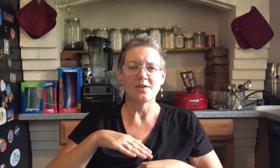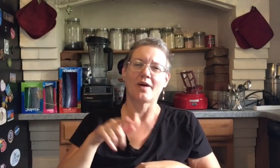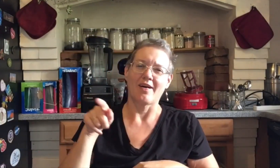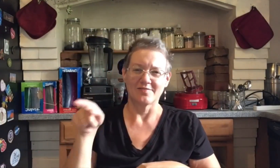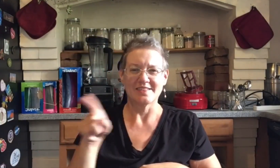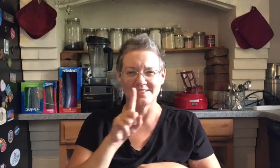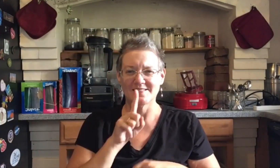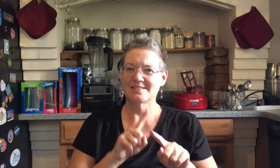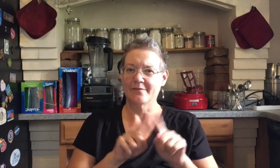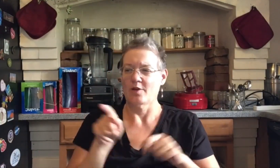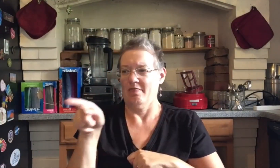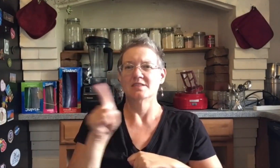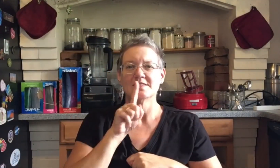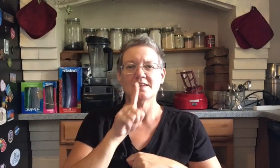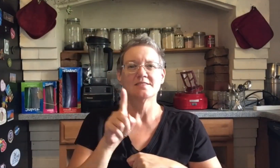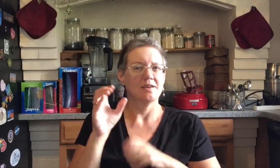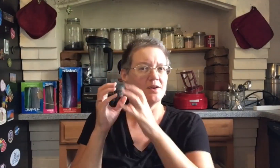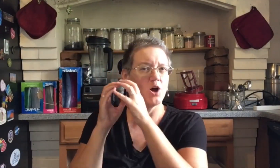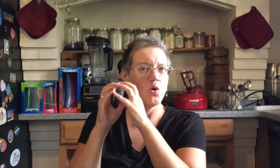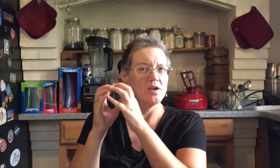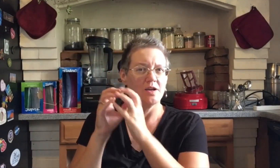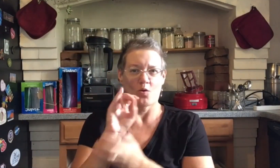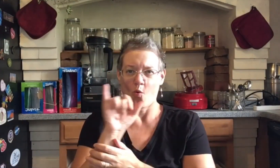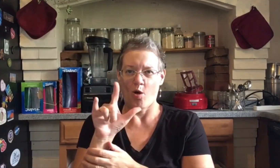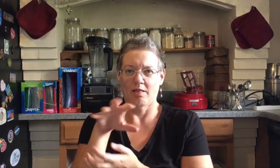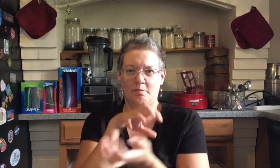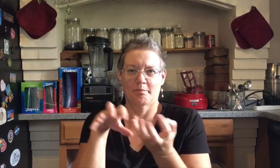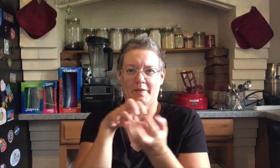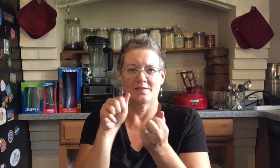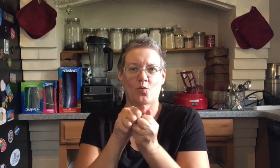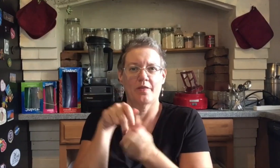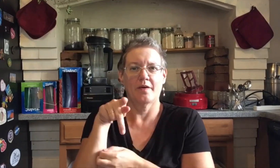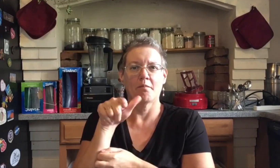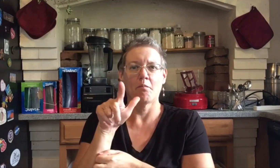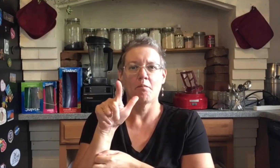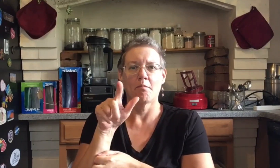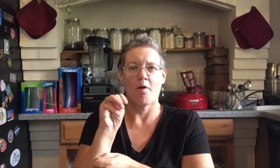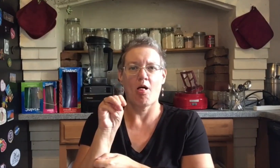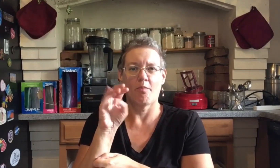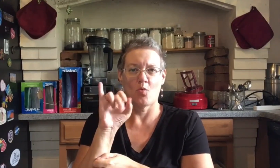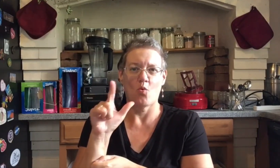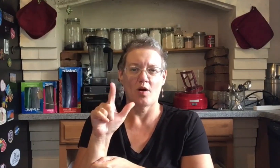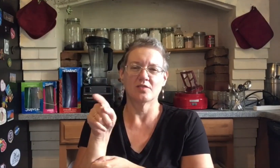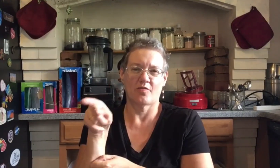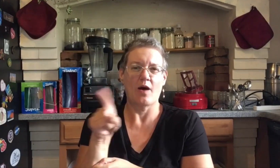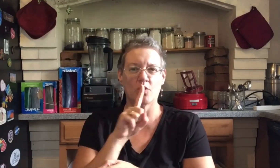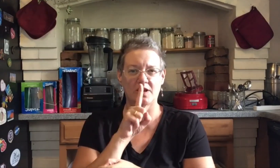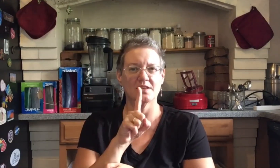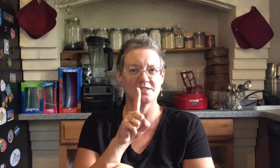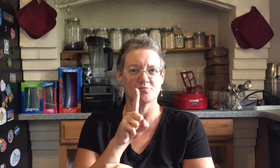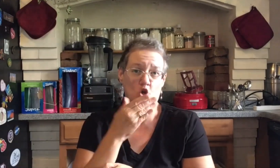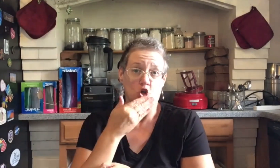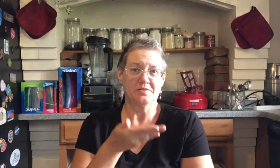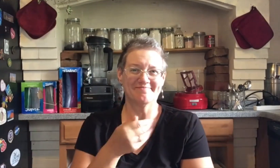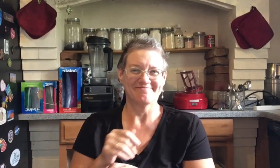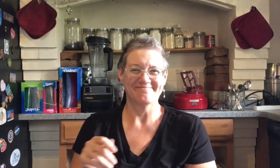But I thought you said shortening was bad. Well, but this is different. This is coconut oil mixed with palm oil. So that one is